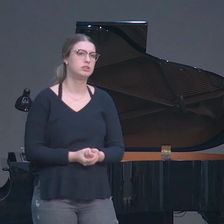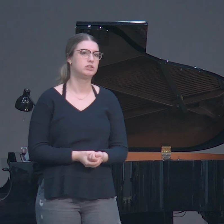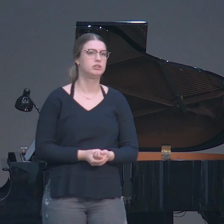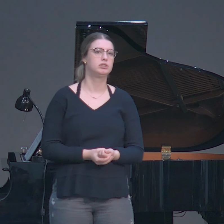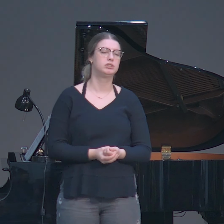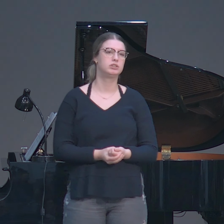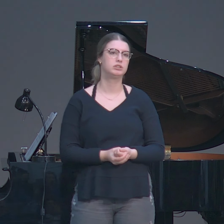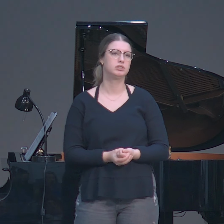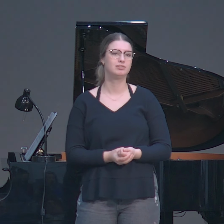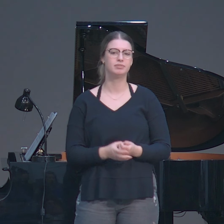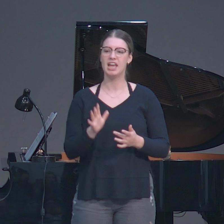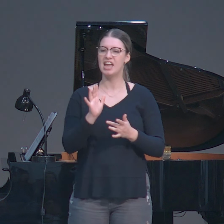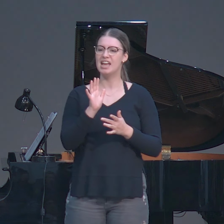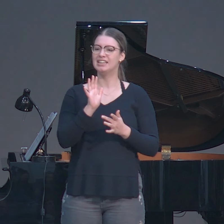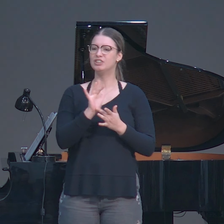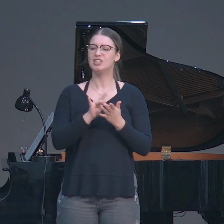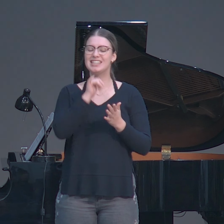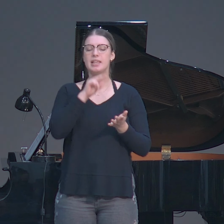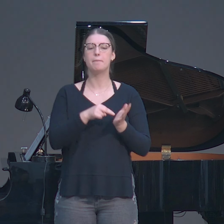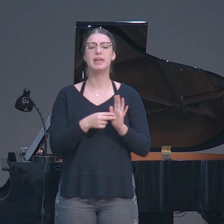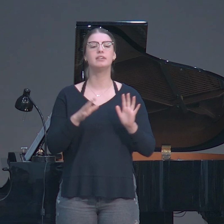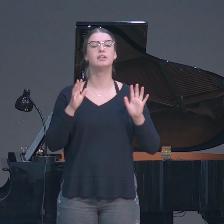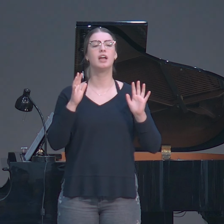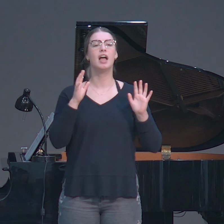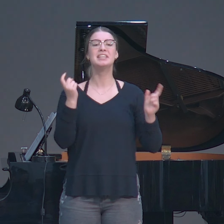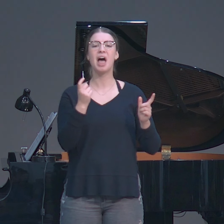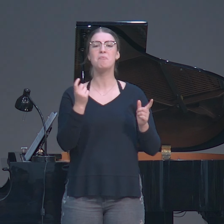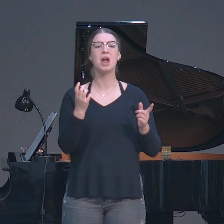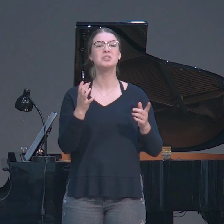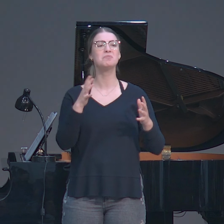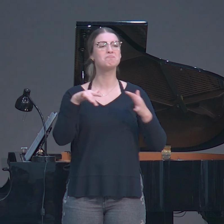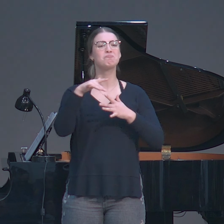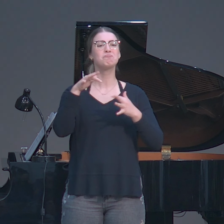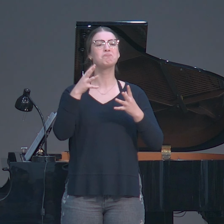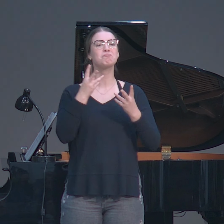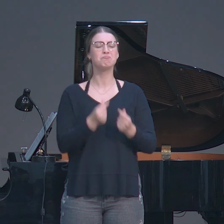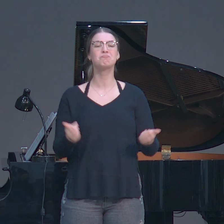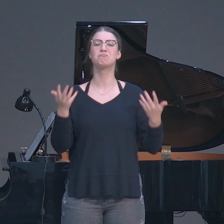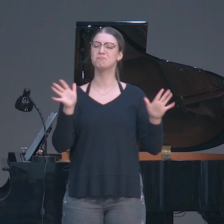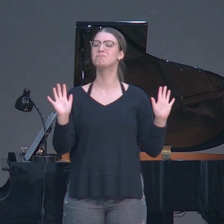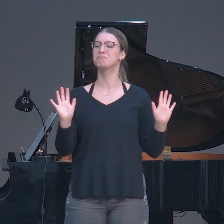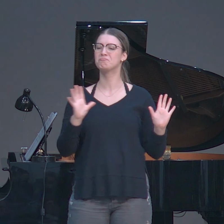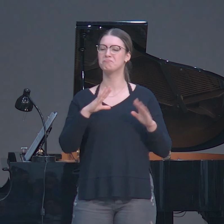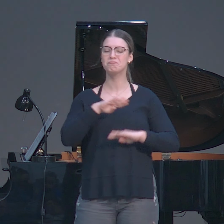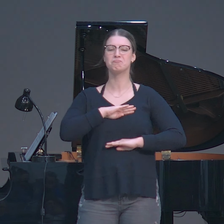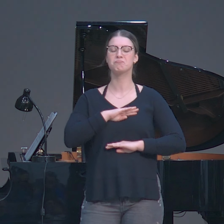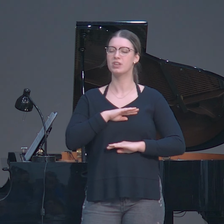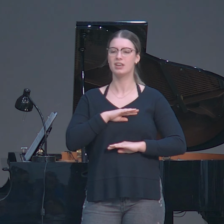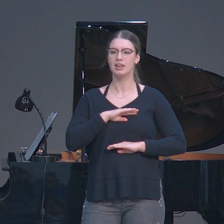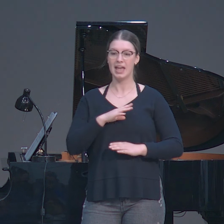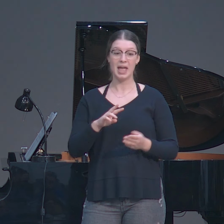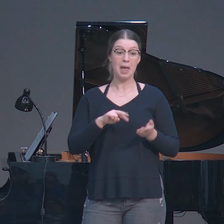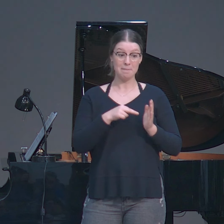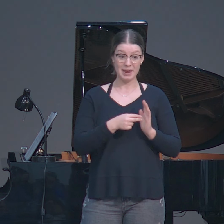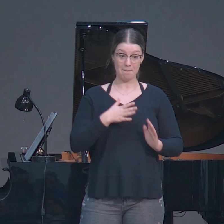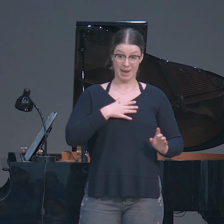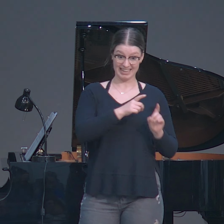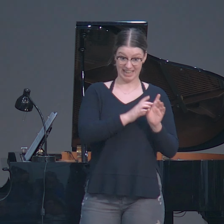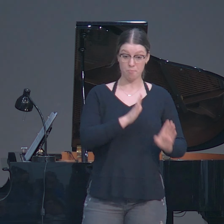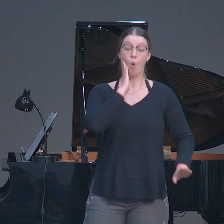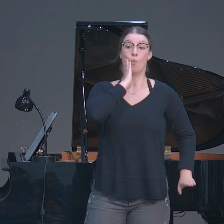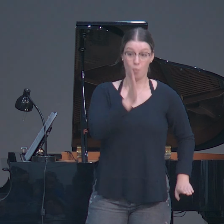Jesus is not casually referring to the end of a wedding celebration. He's saying, my disciples will fast again.